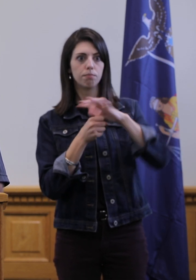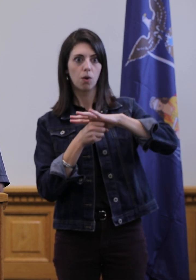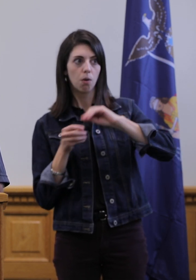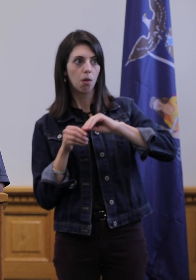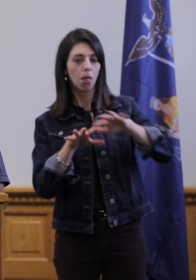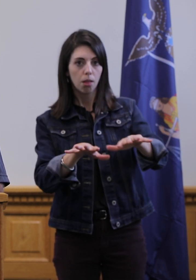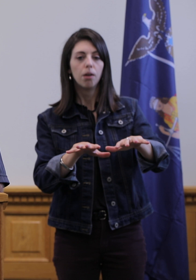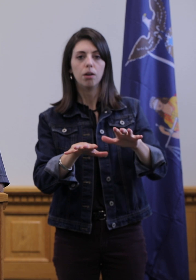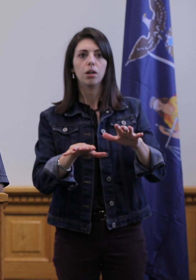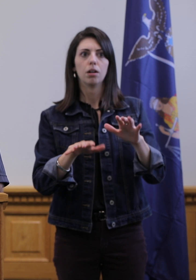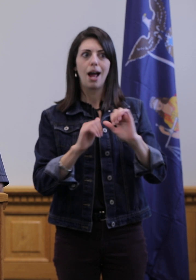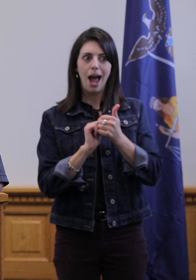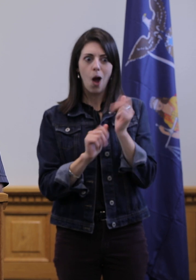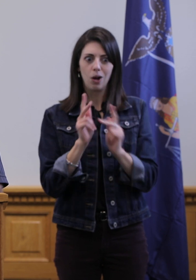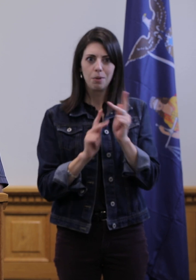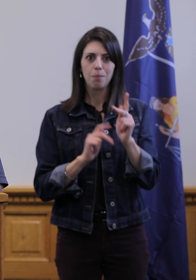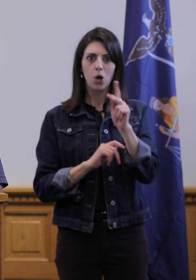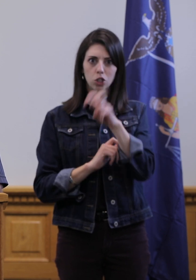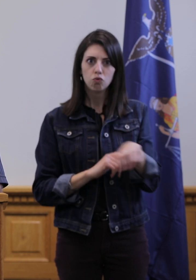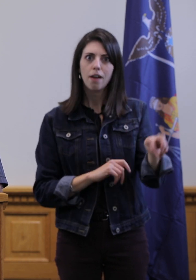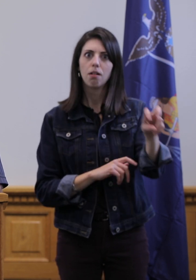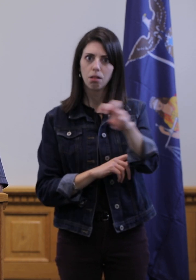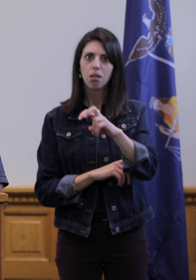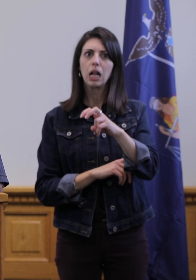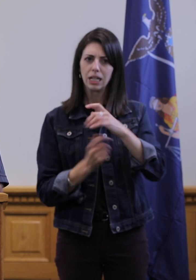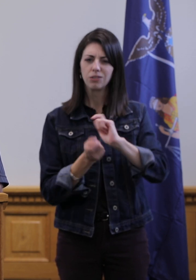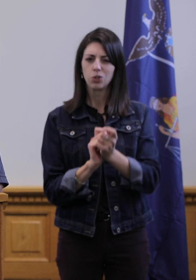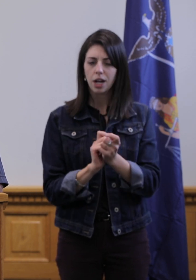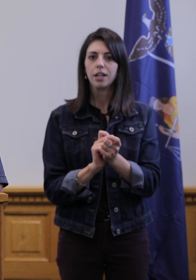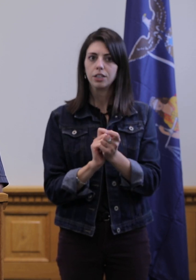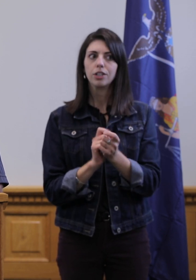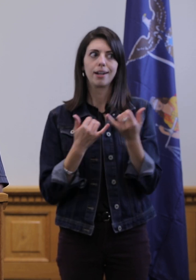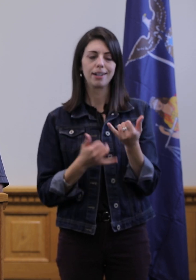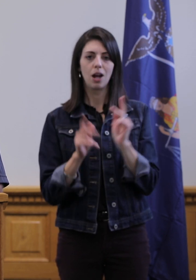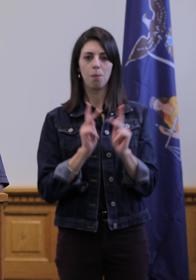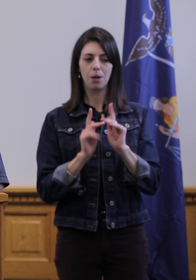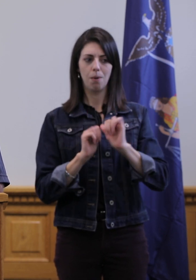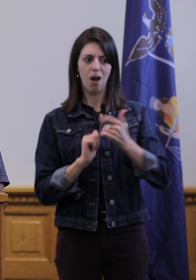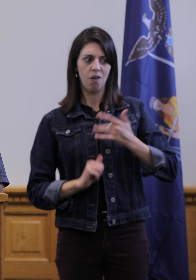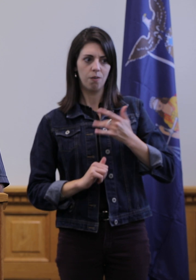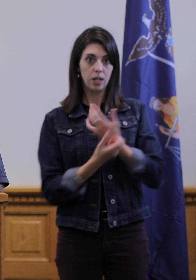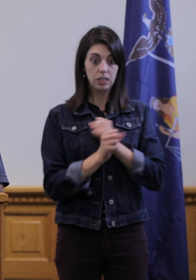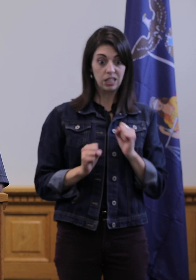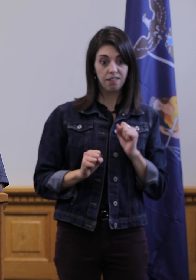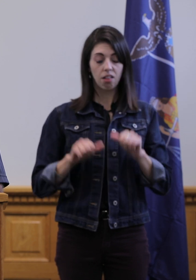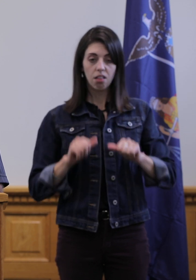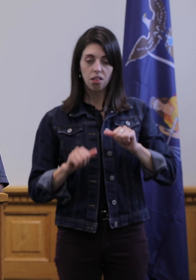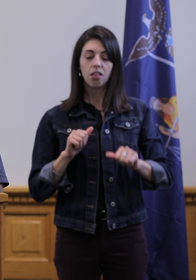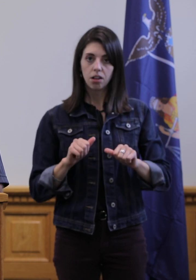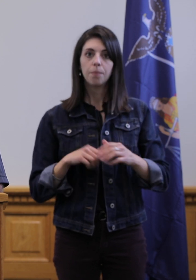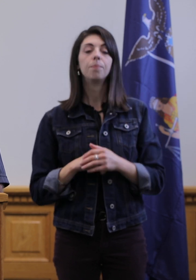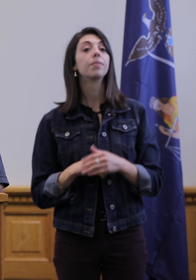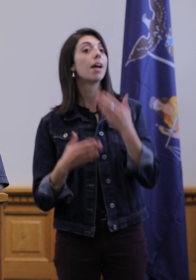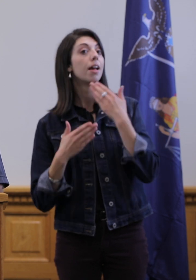of the biggest factors is how safe people feel about the community they're going to be visiting. Thanks in part to a